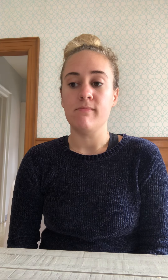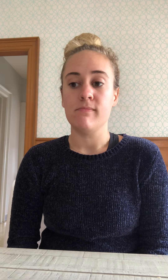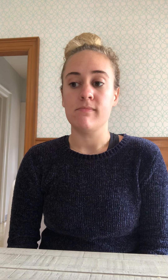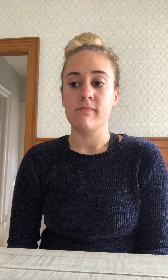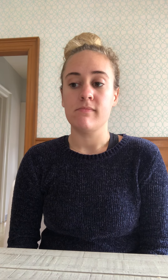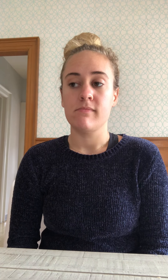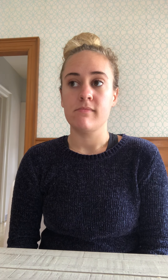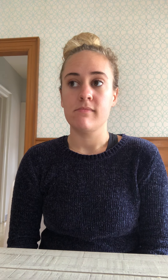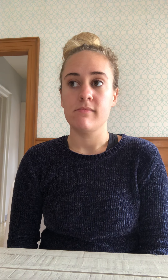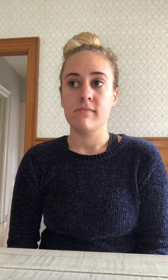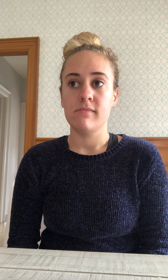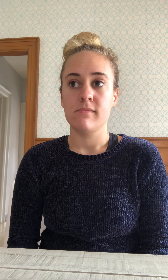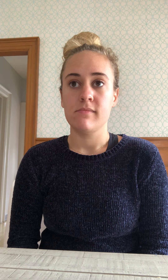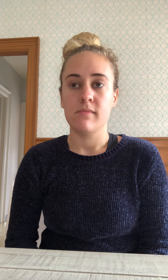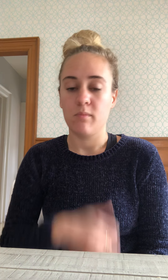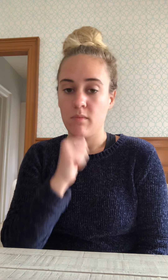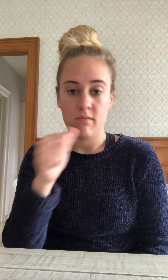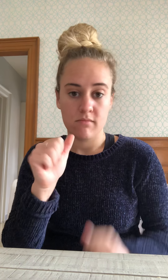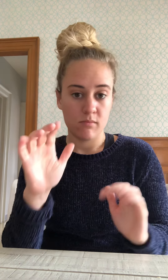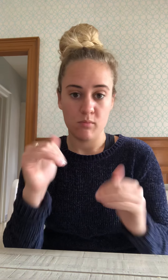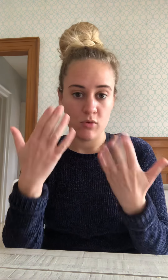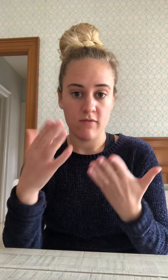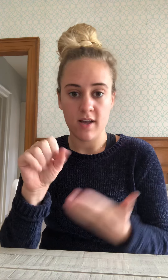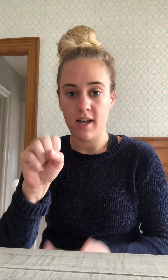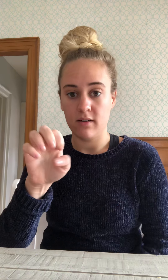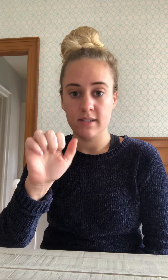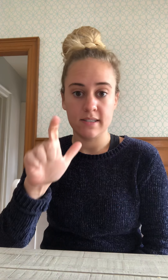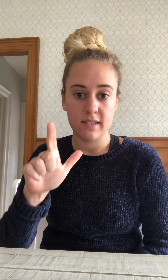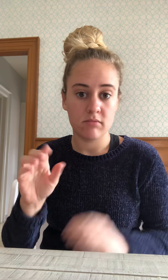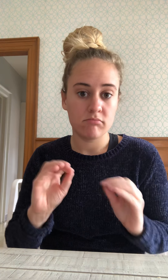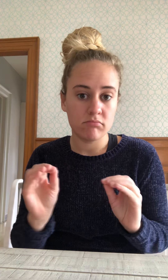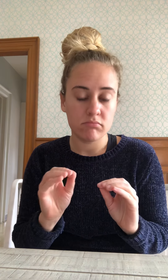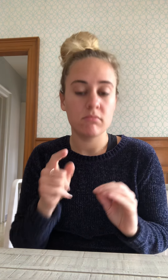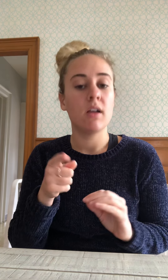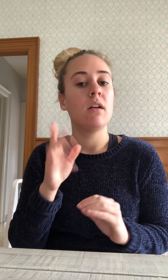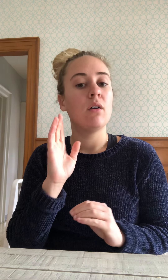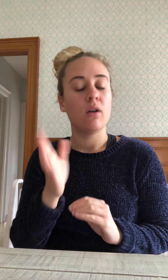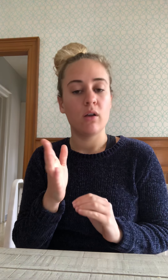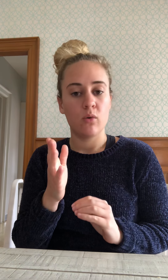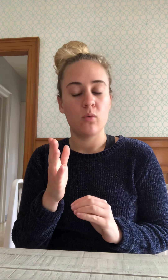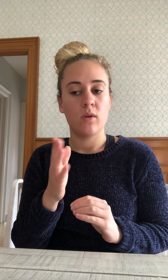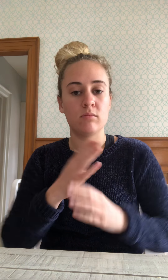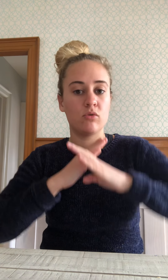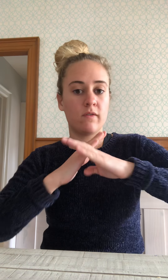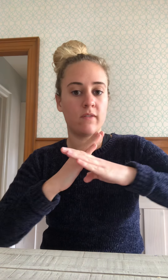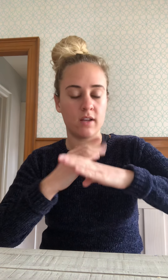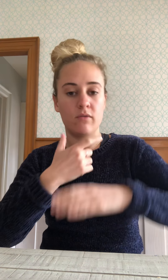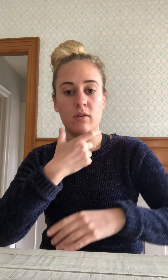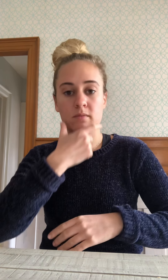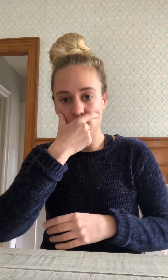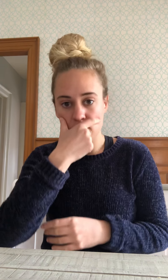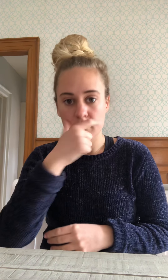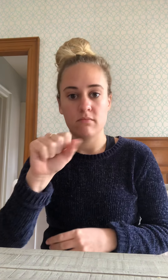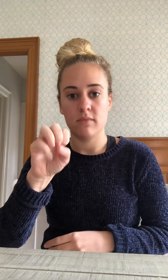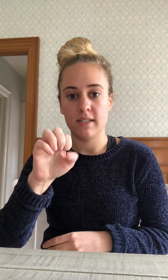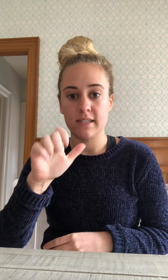that does not give you a seal. Okay, it prevents the denture from sinking in a little bit and sealing. And so you will usually see